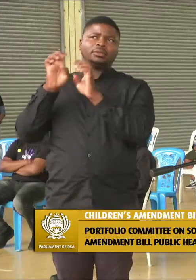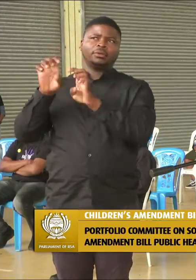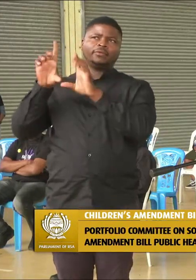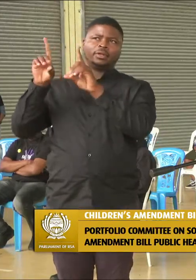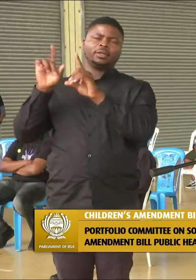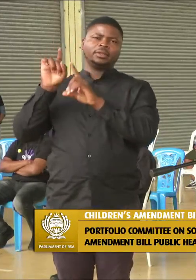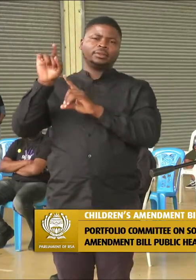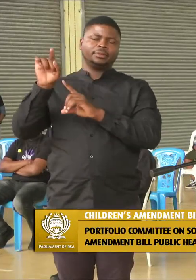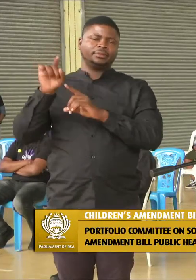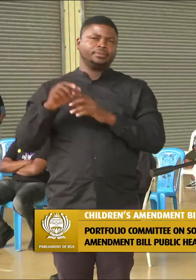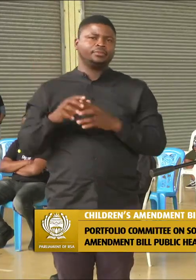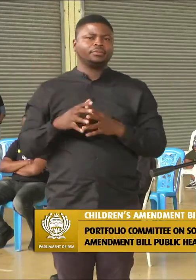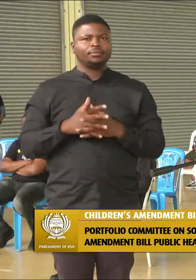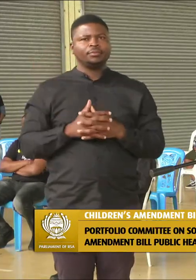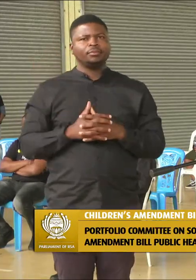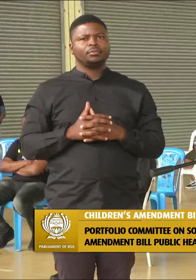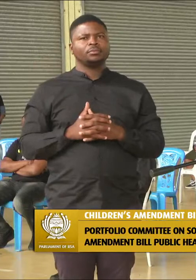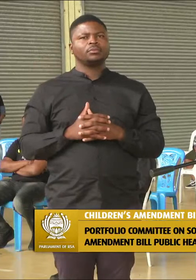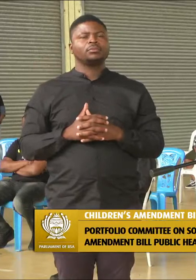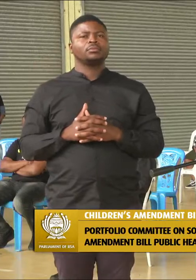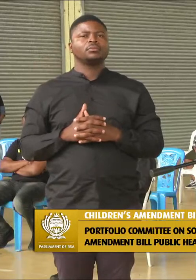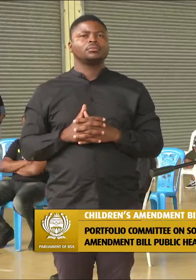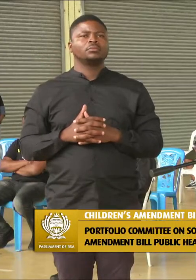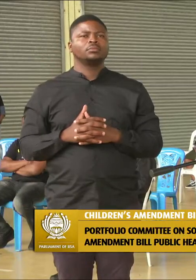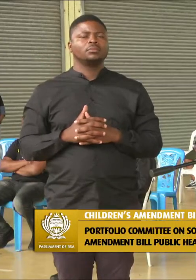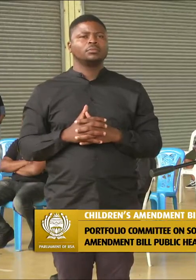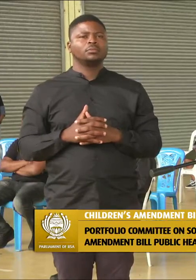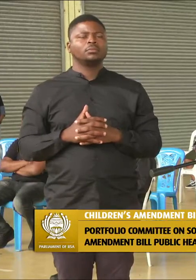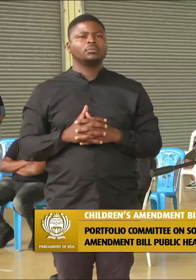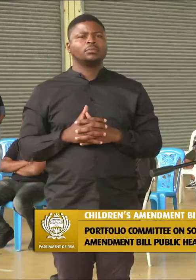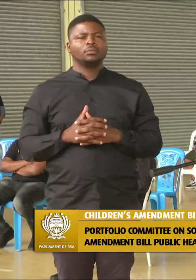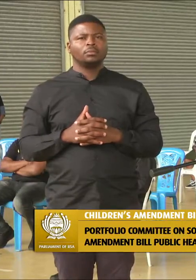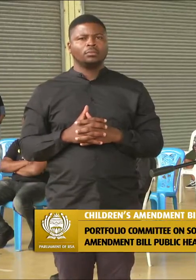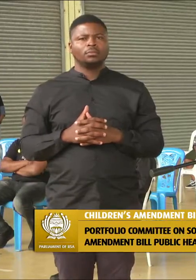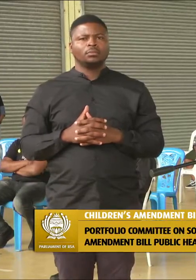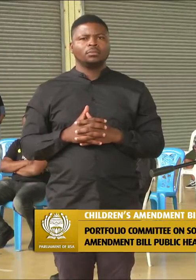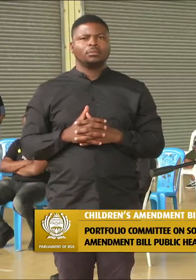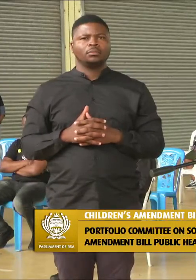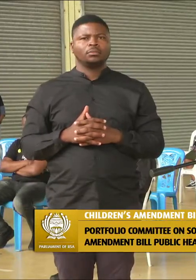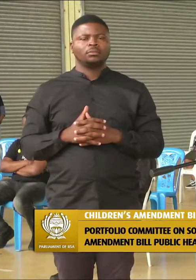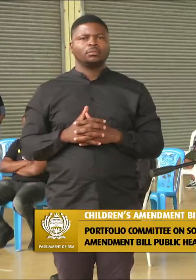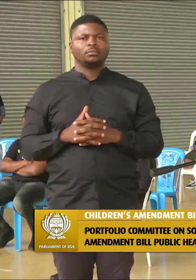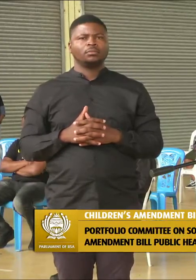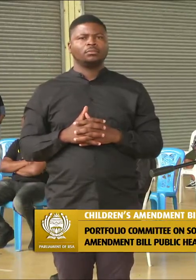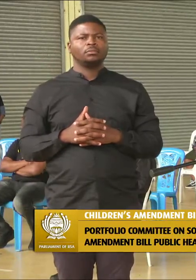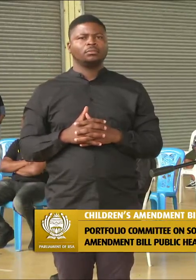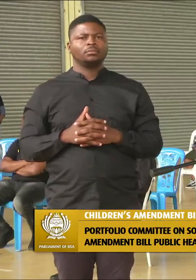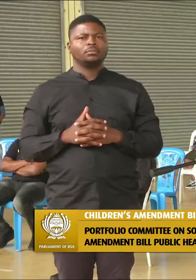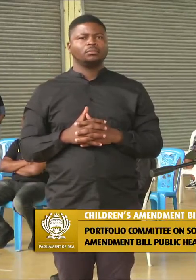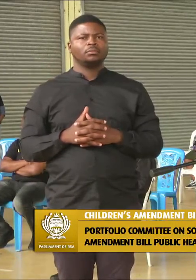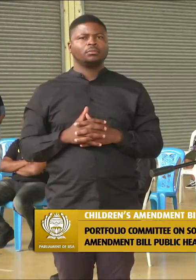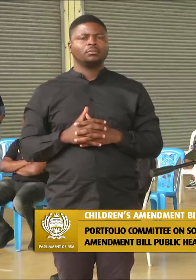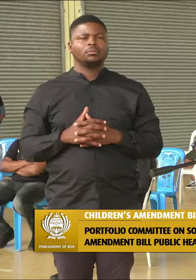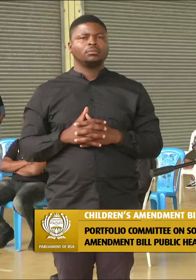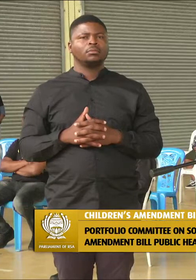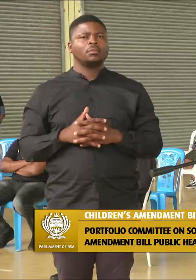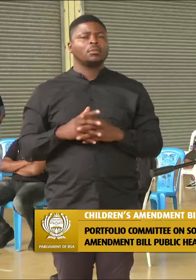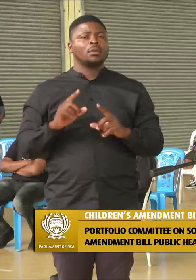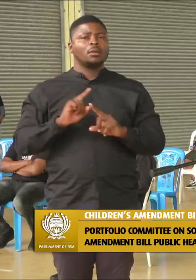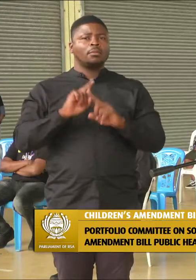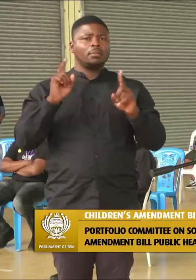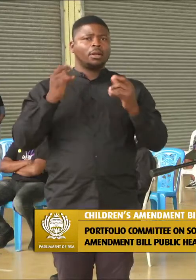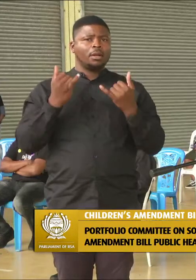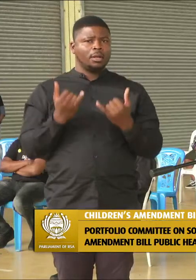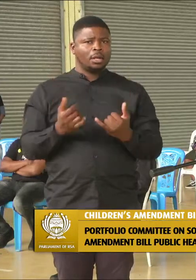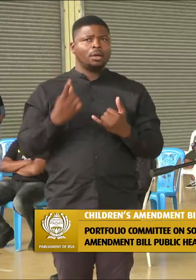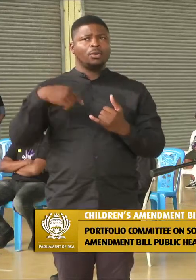umnyango wezemfundo. So at this point in time, we have submitted all the database